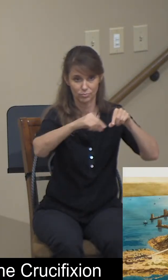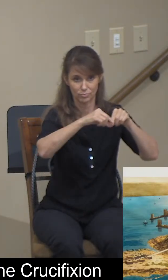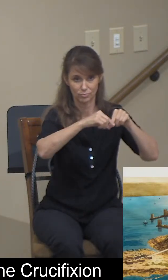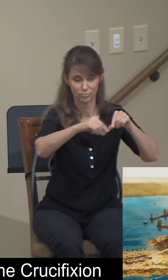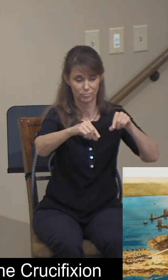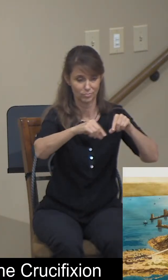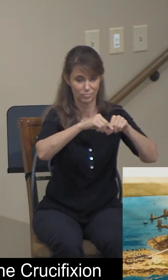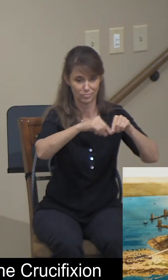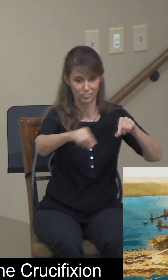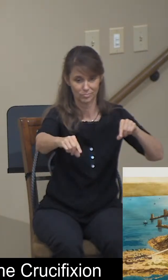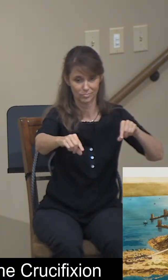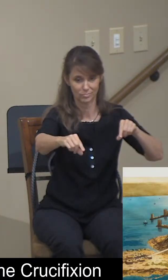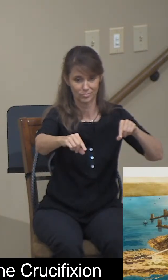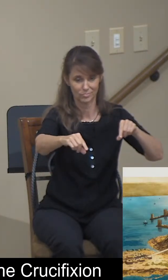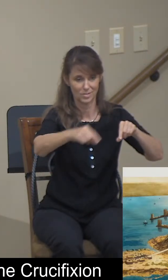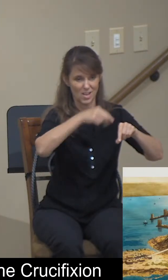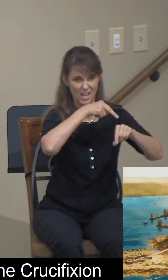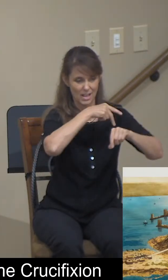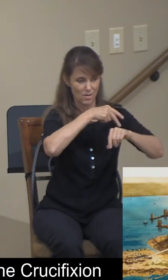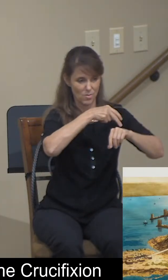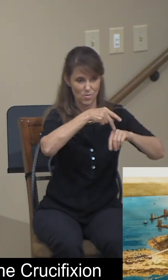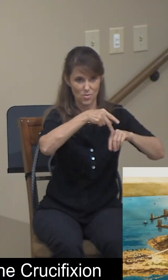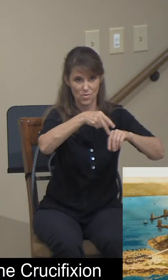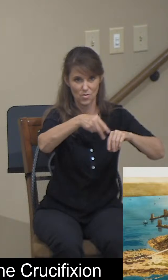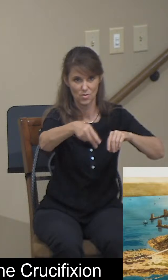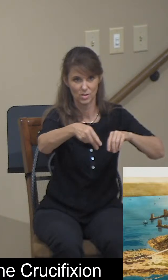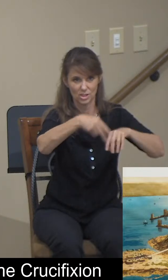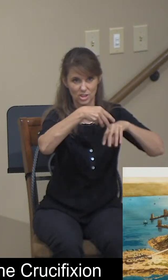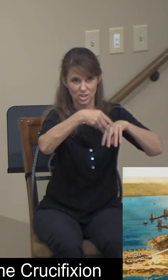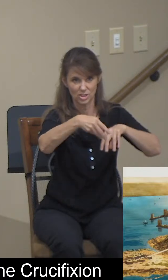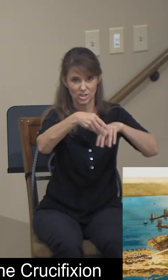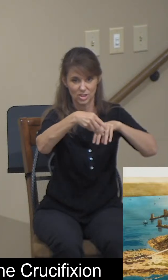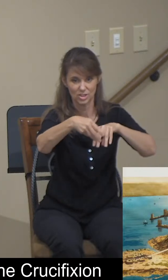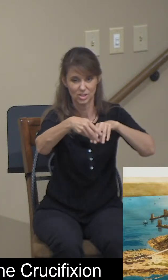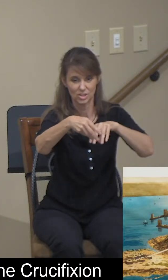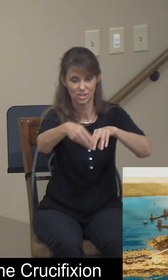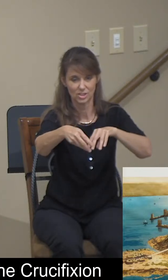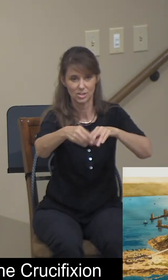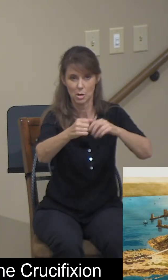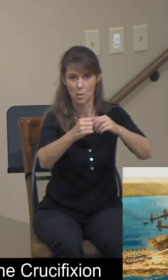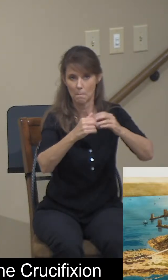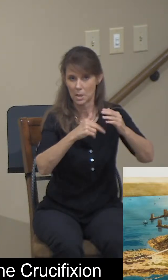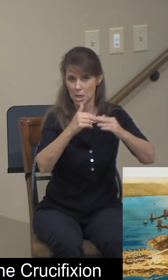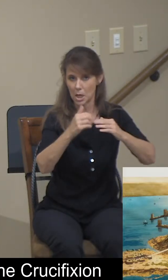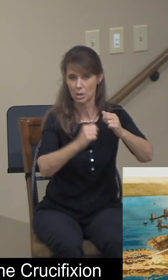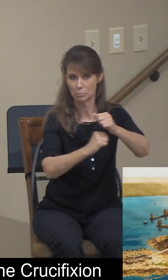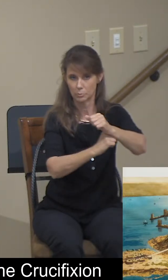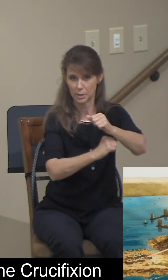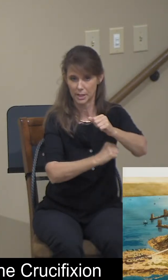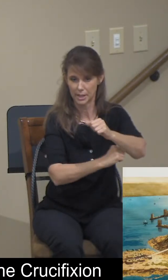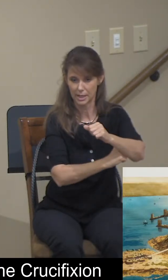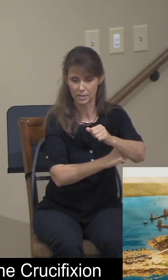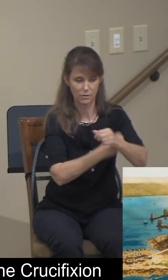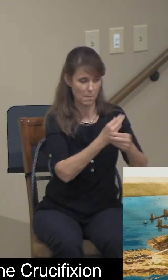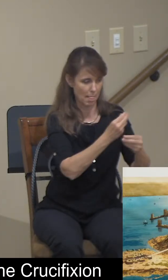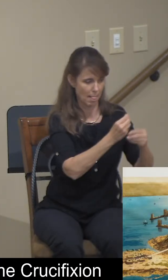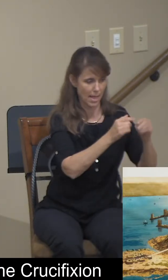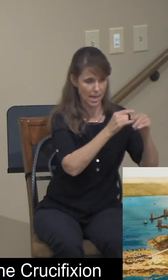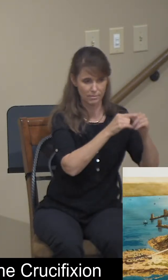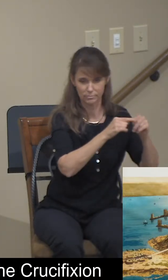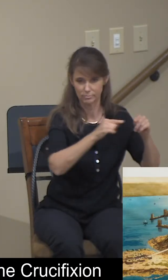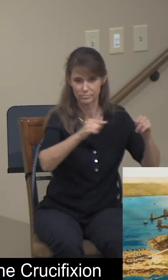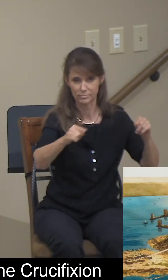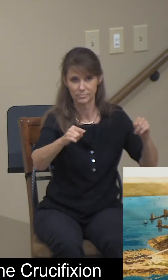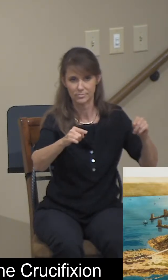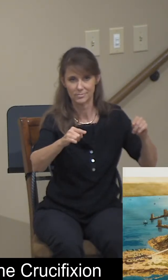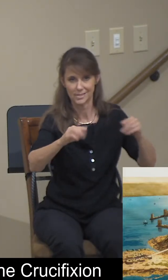water was low, would be easy to move across there. He begins by trying to build a bridge there that the army could